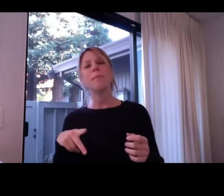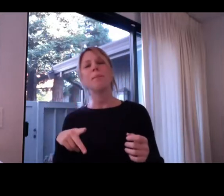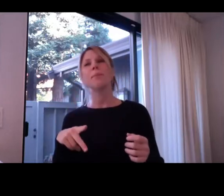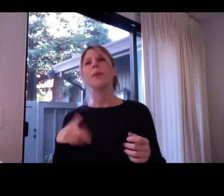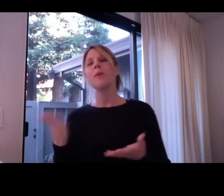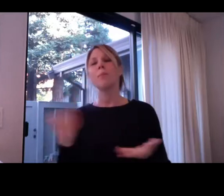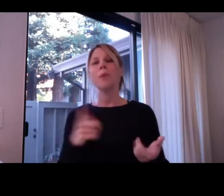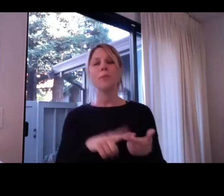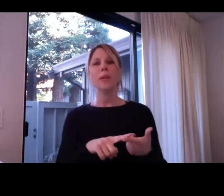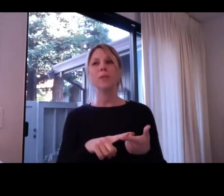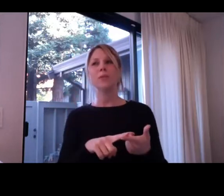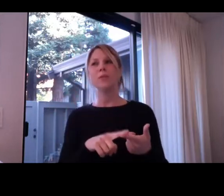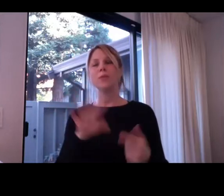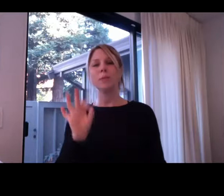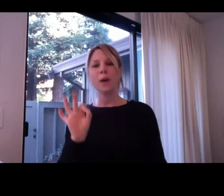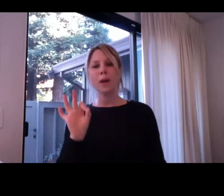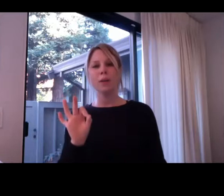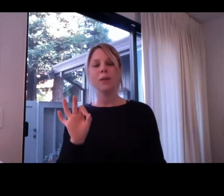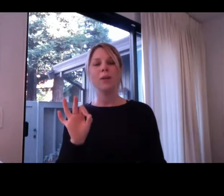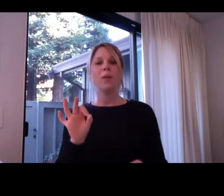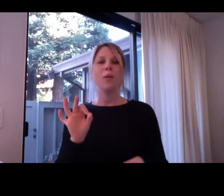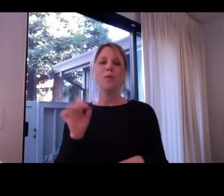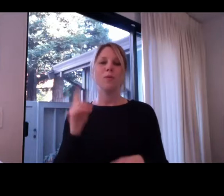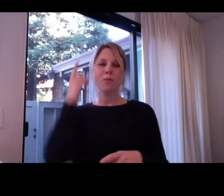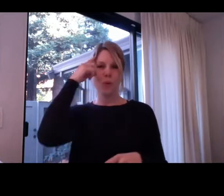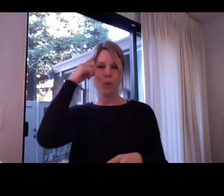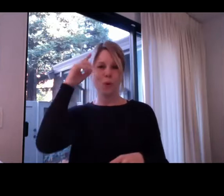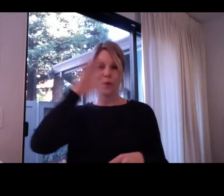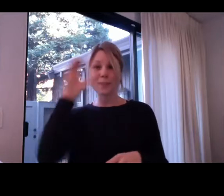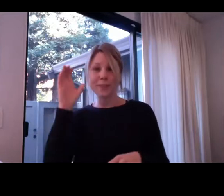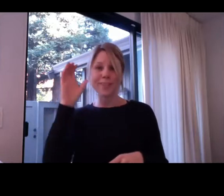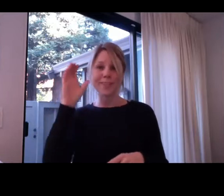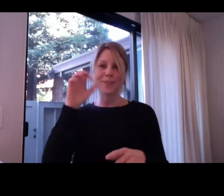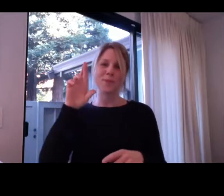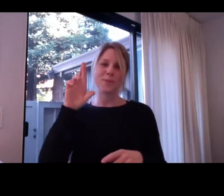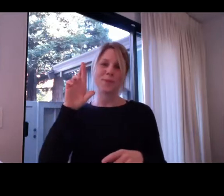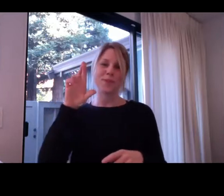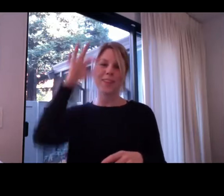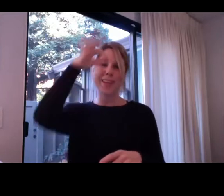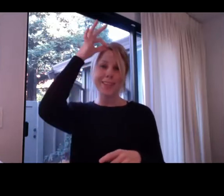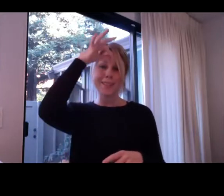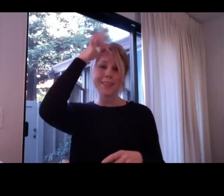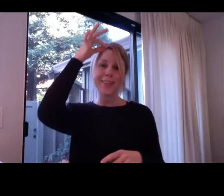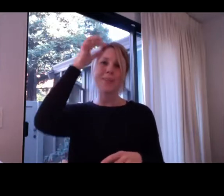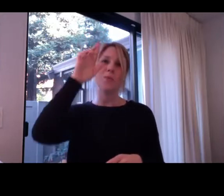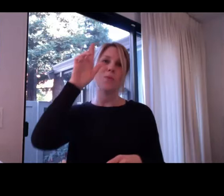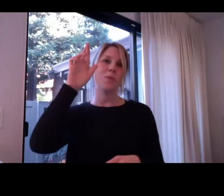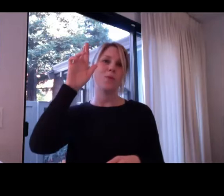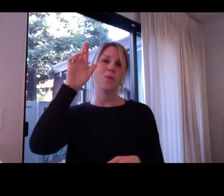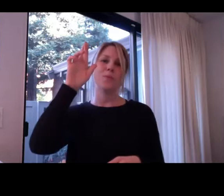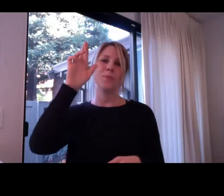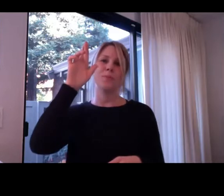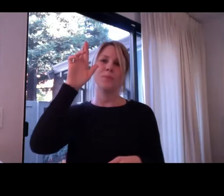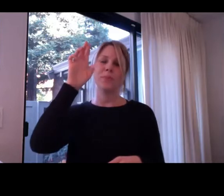up, bring me to Fremont for Christmas or Thanksgiving or